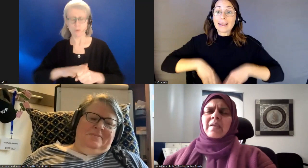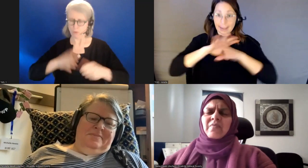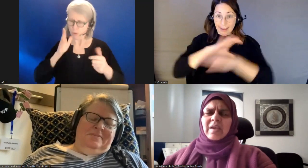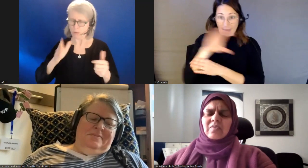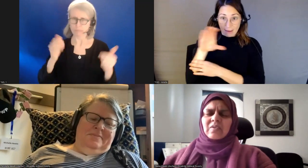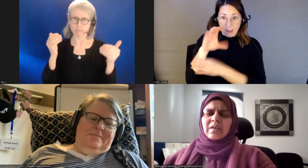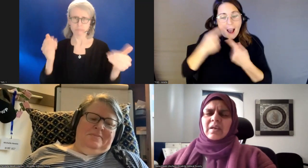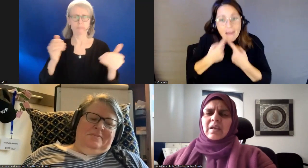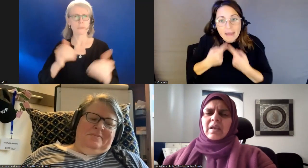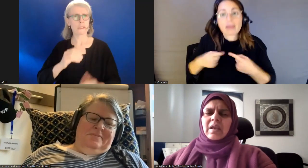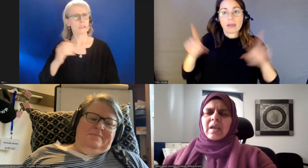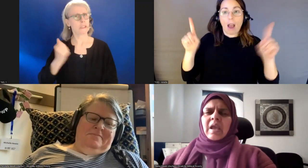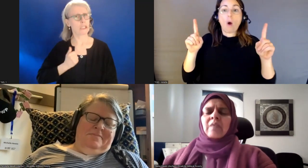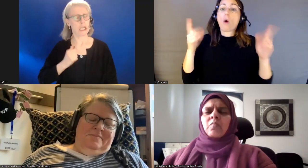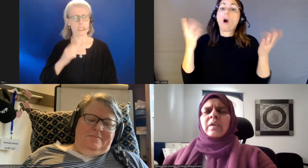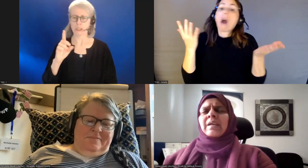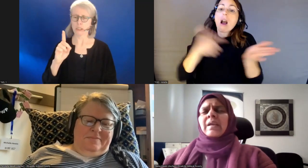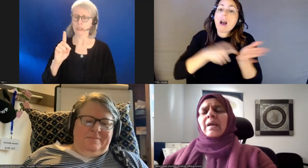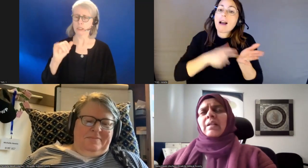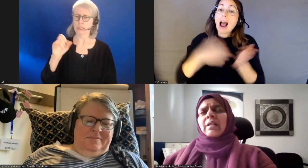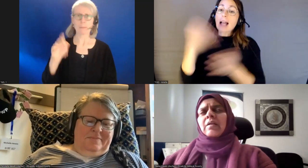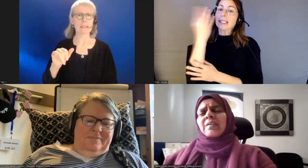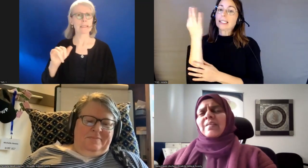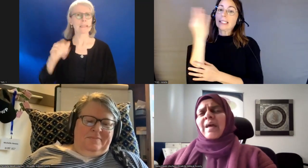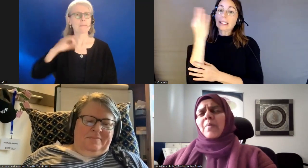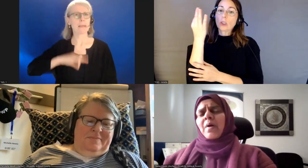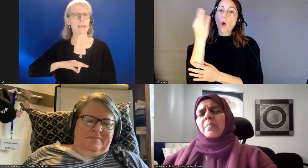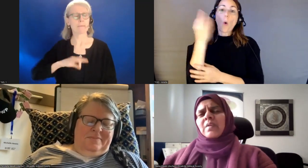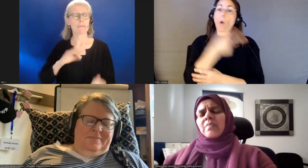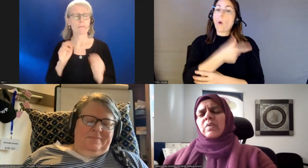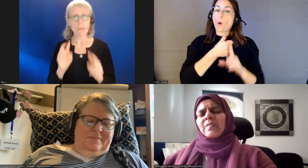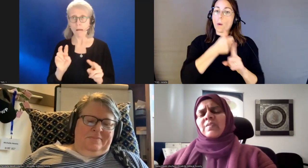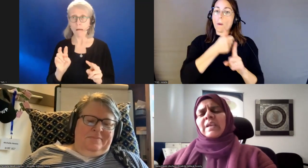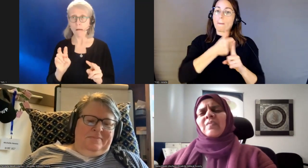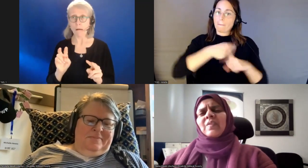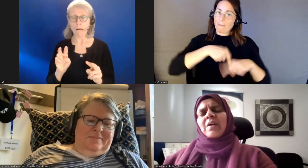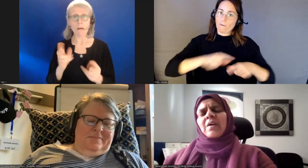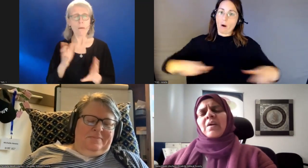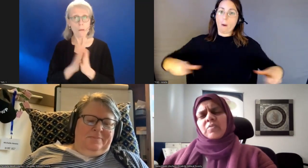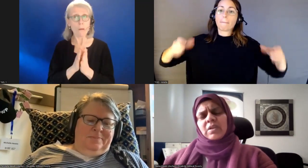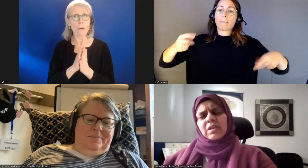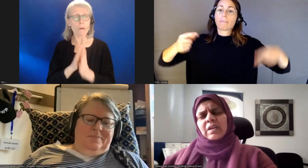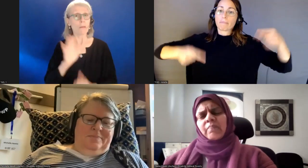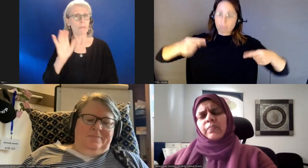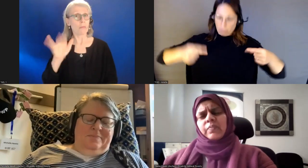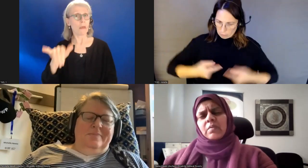Disability Benefit. And we looked at that promise and we seized